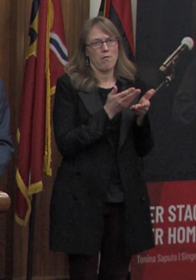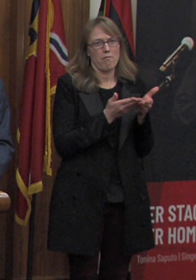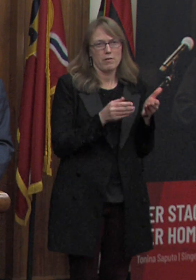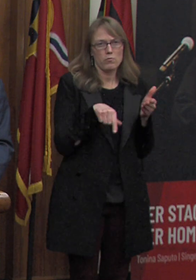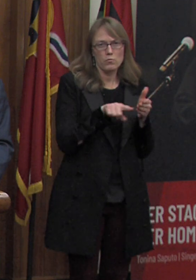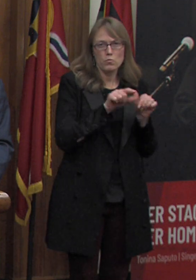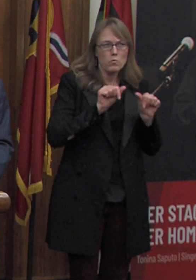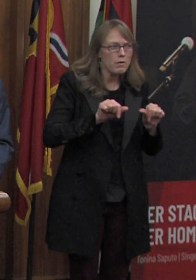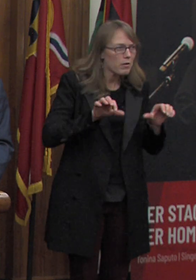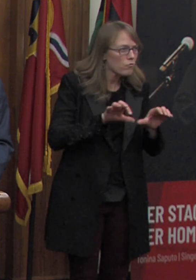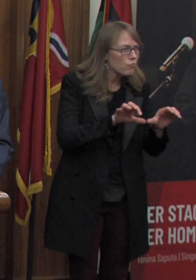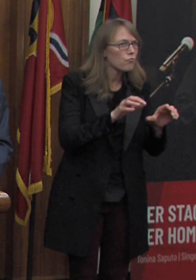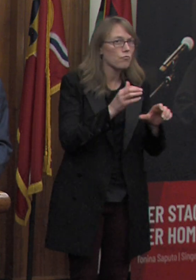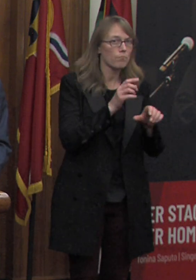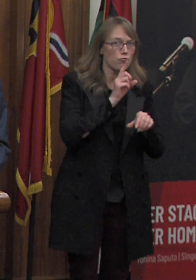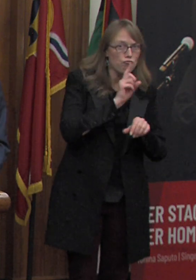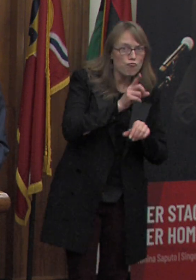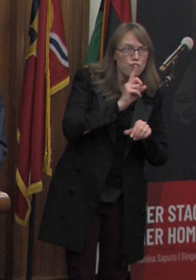spread of COVID-19.